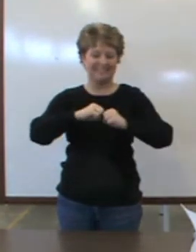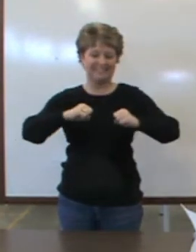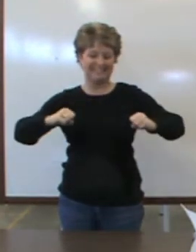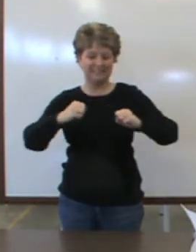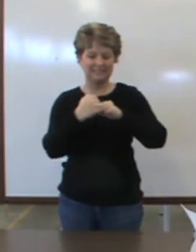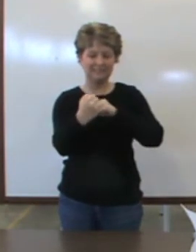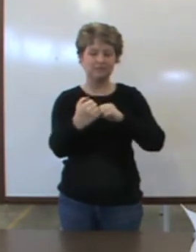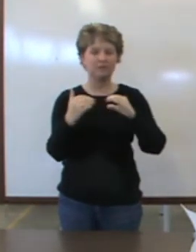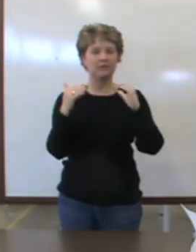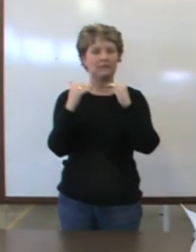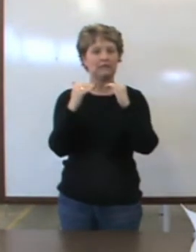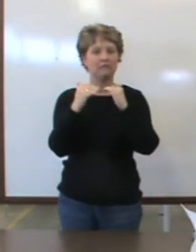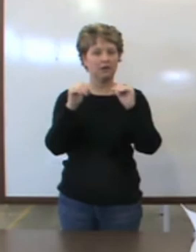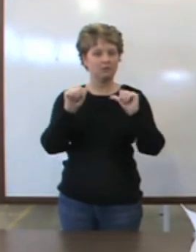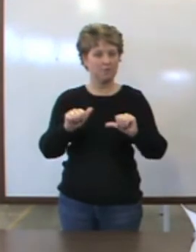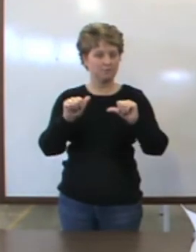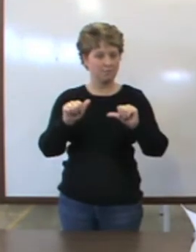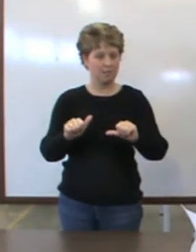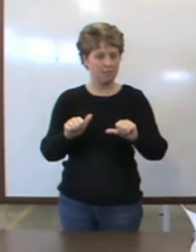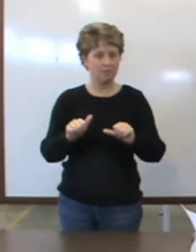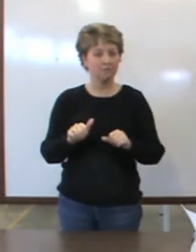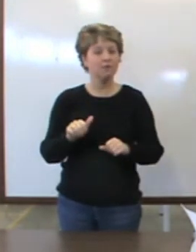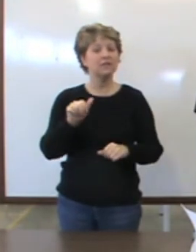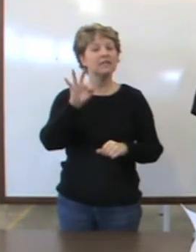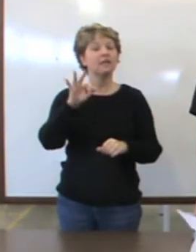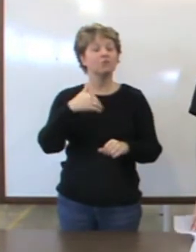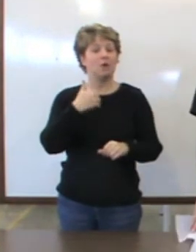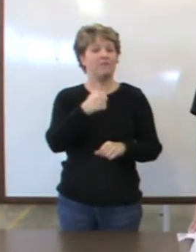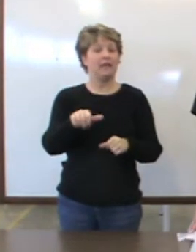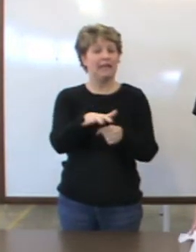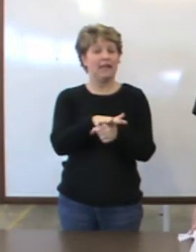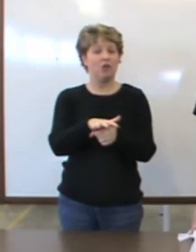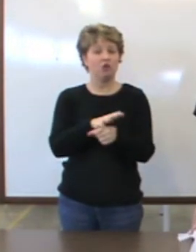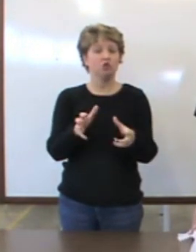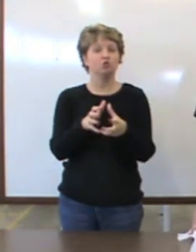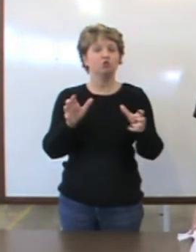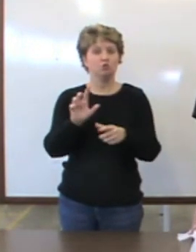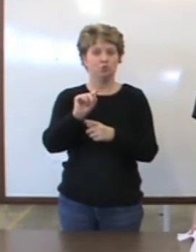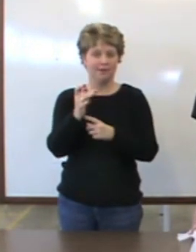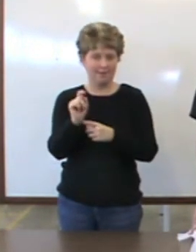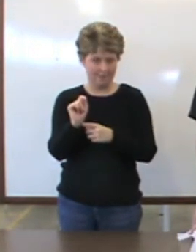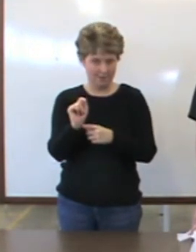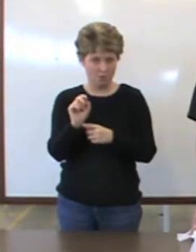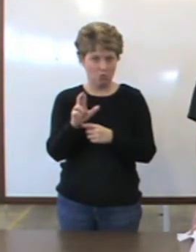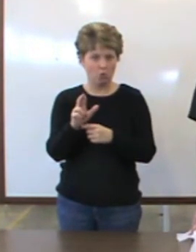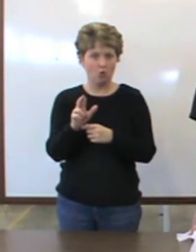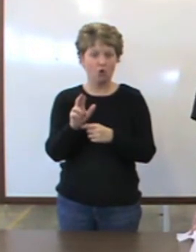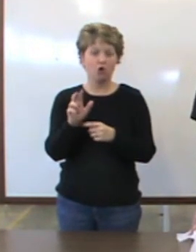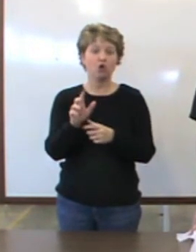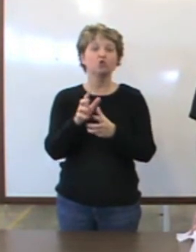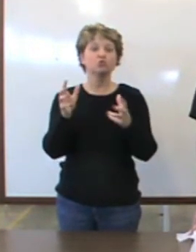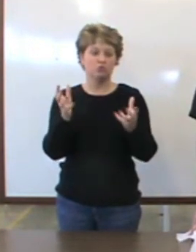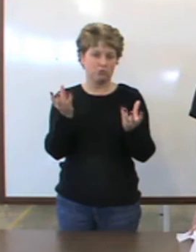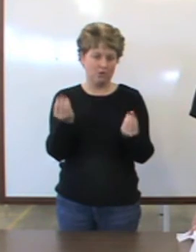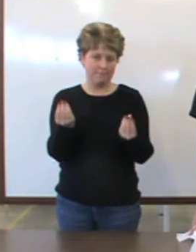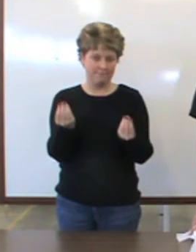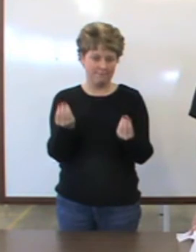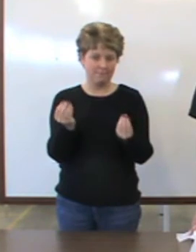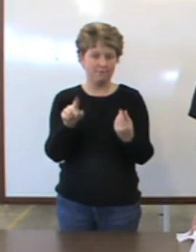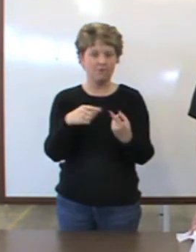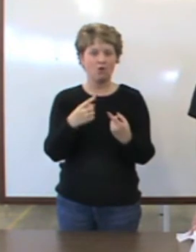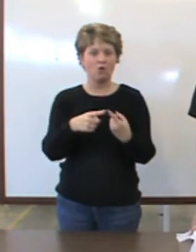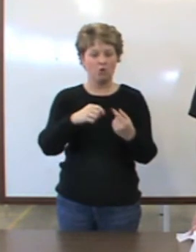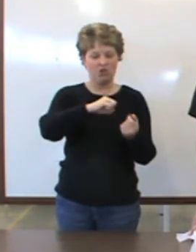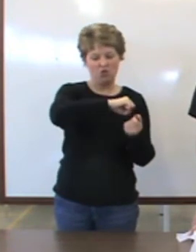even as possible. If you have any areas that are too tight or too soft, when you